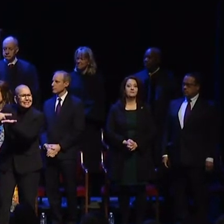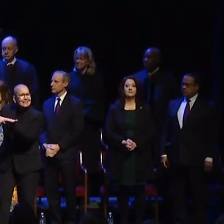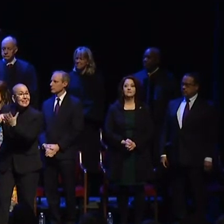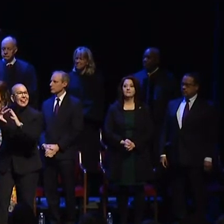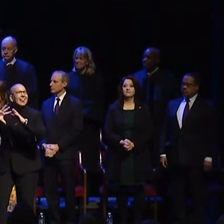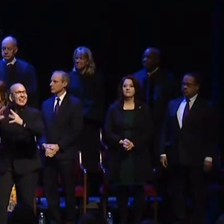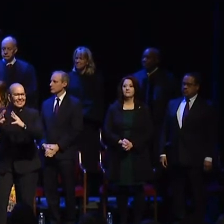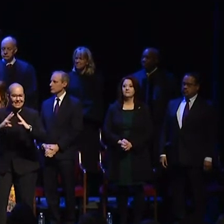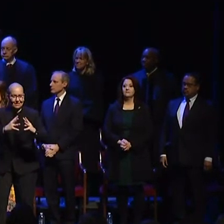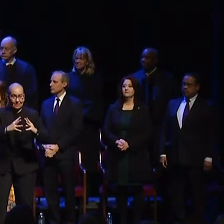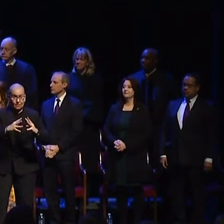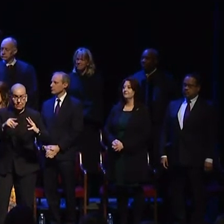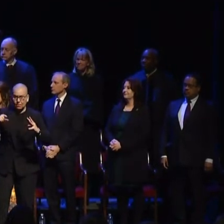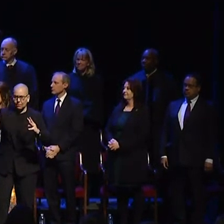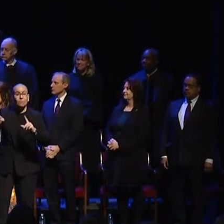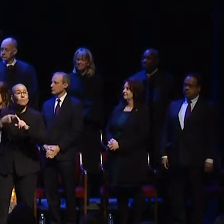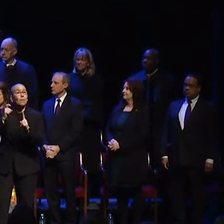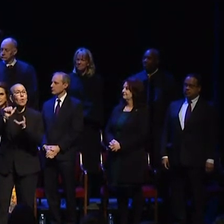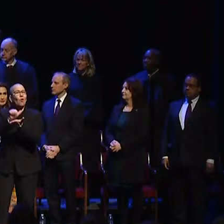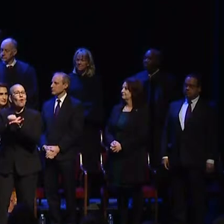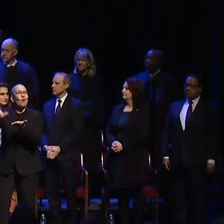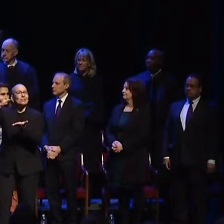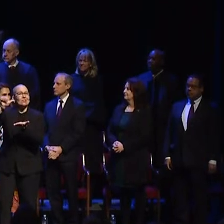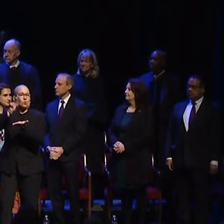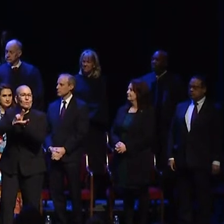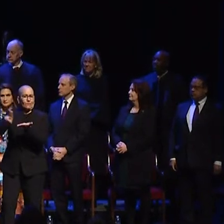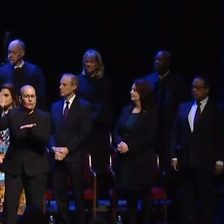us in the Pledge of Allegiance.